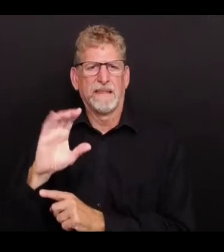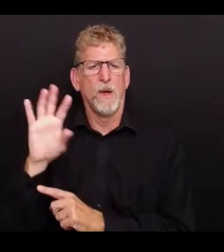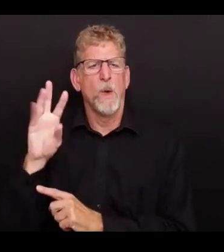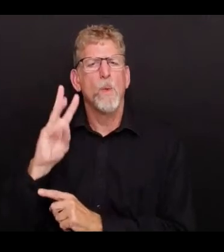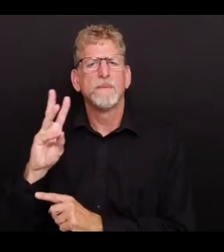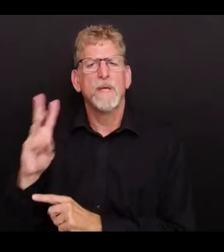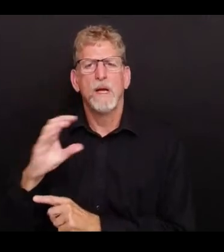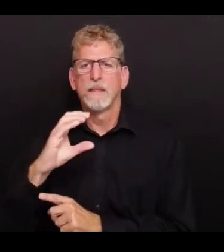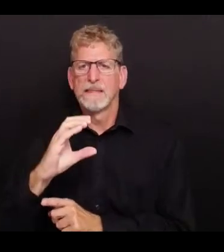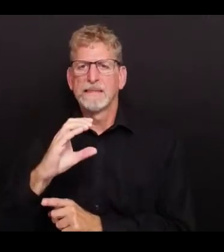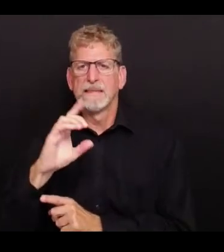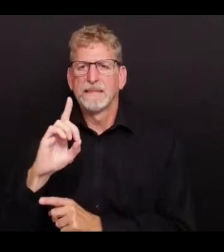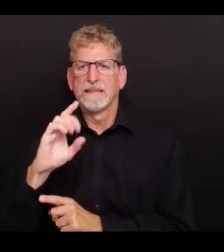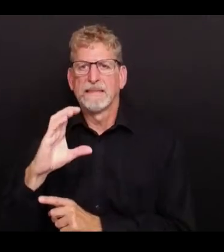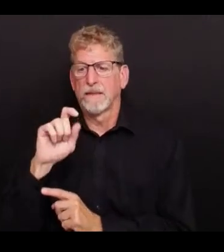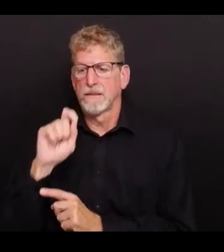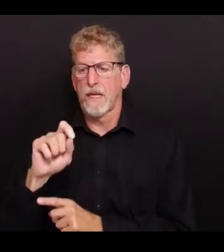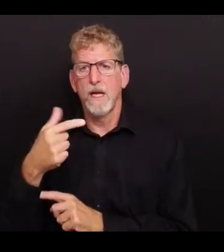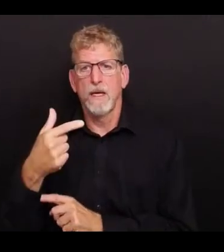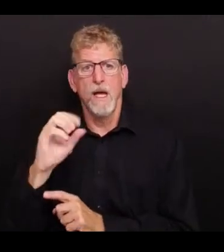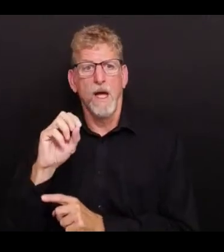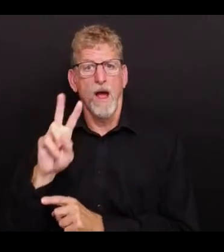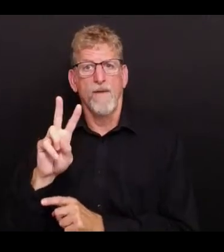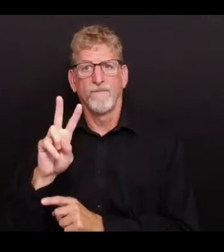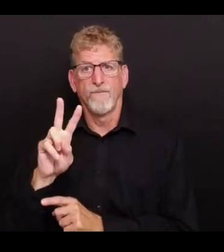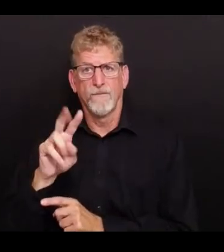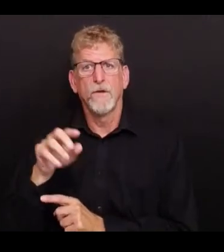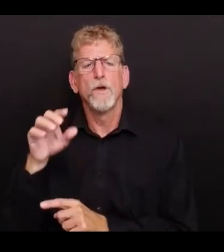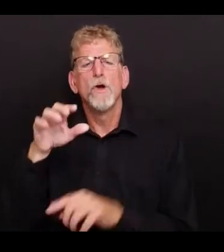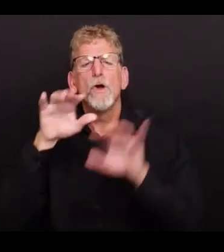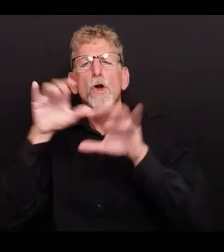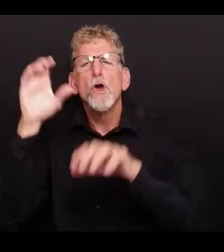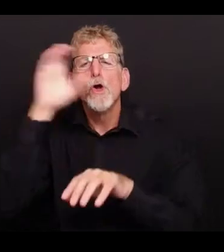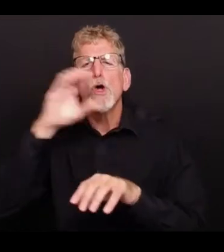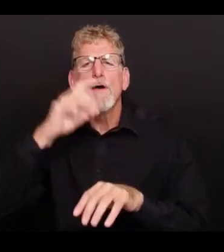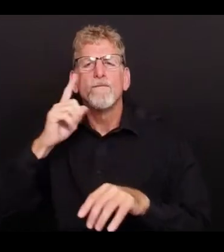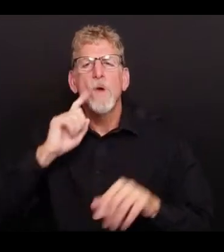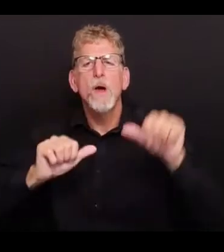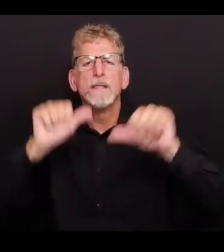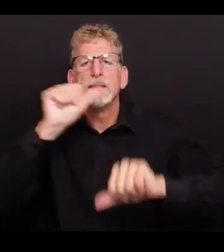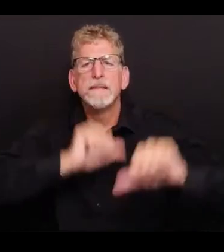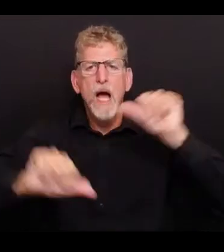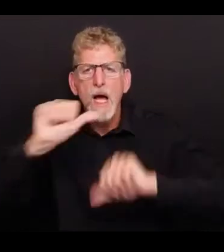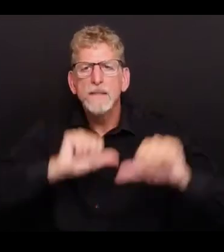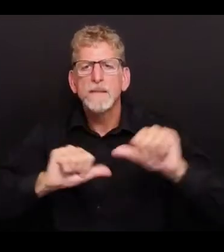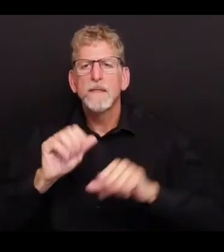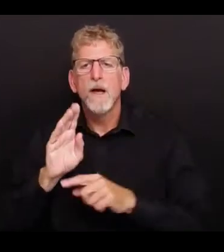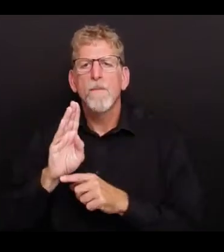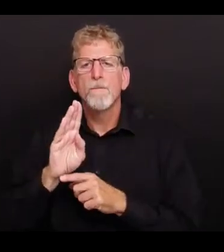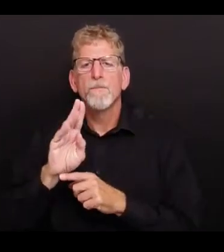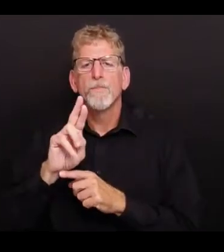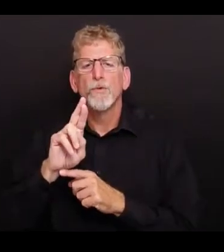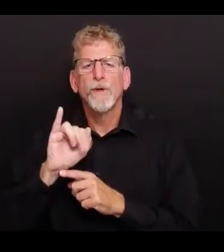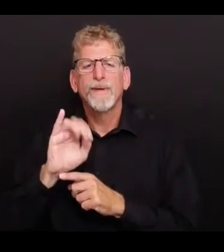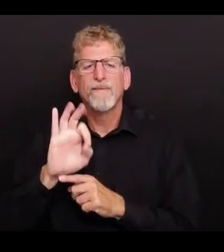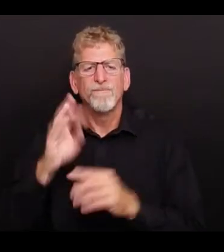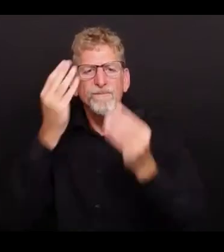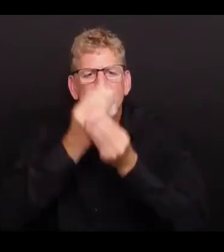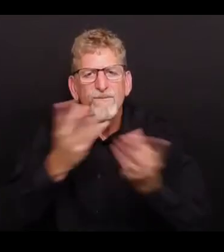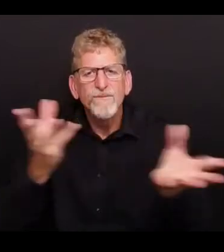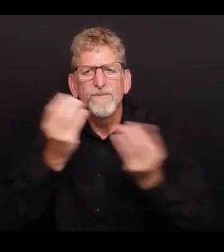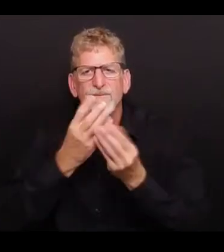and search for Science Brief Masks. And we can also be informed by the lessons that are being learned around the